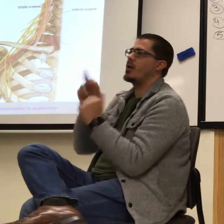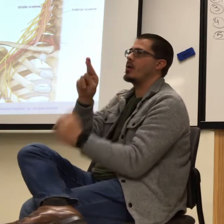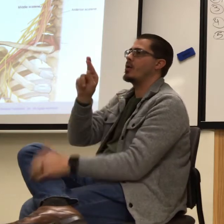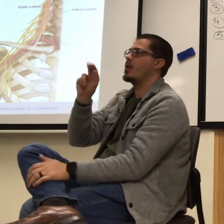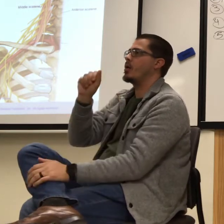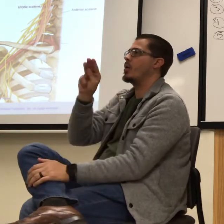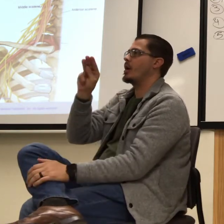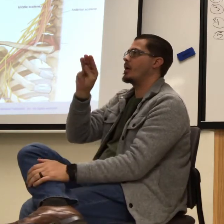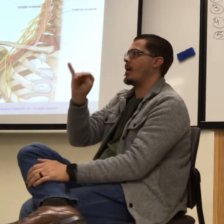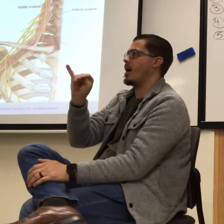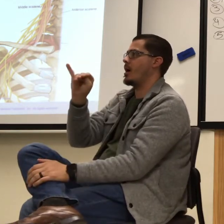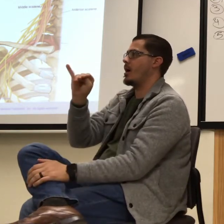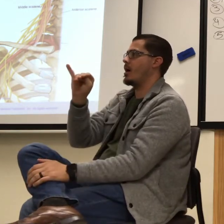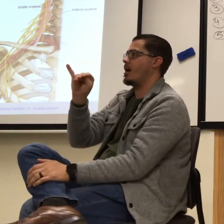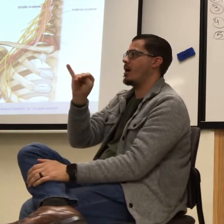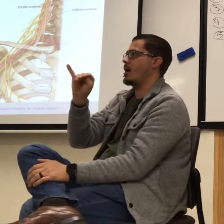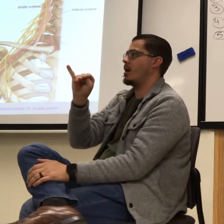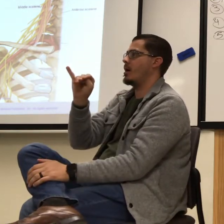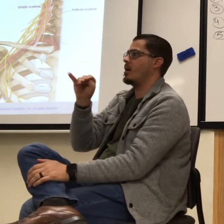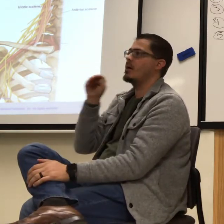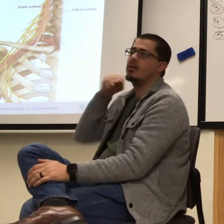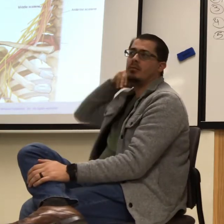rami emerge out of the neck.